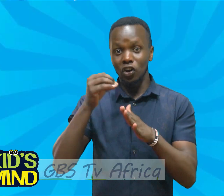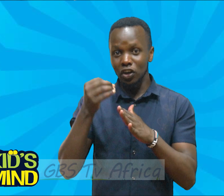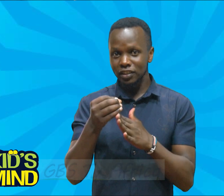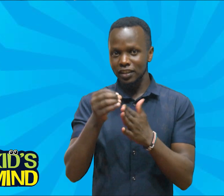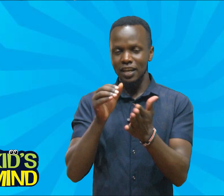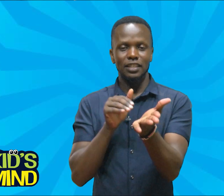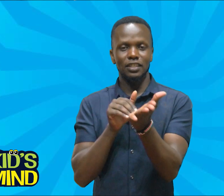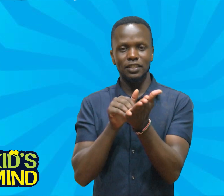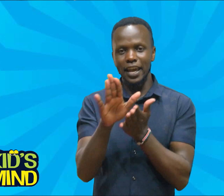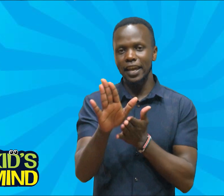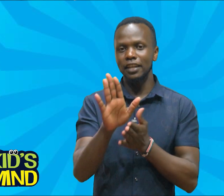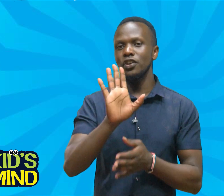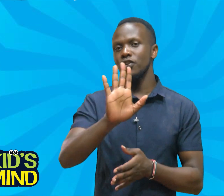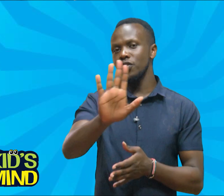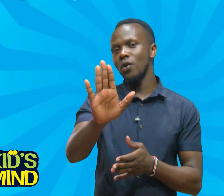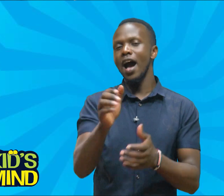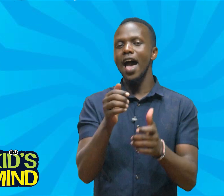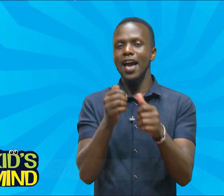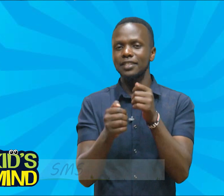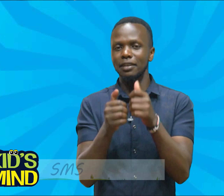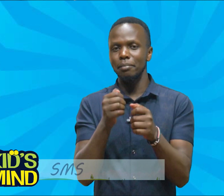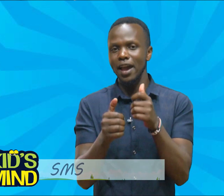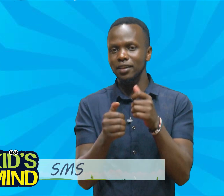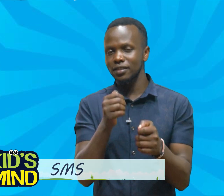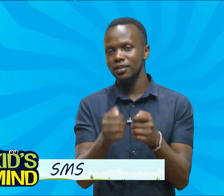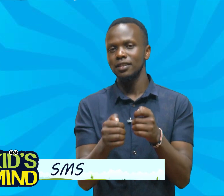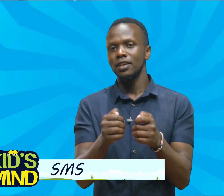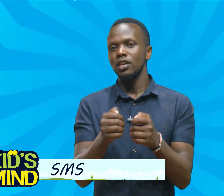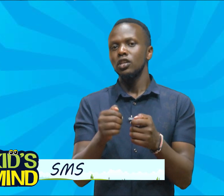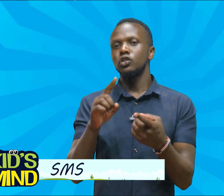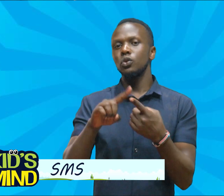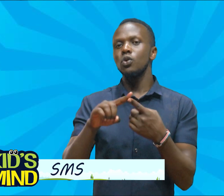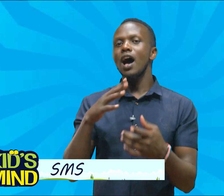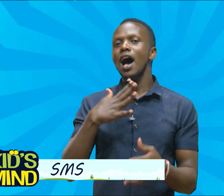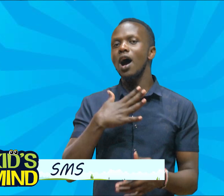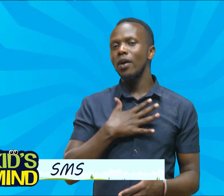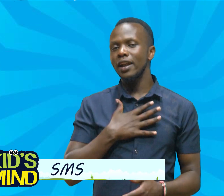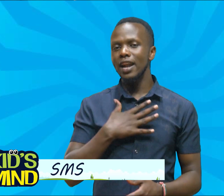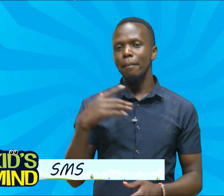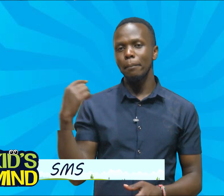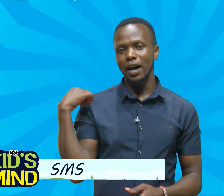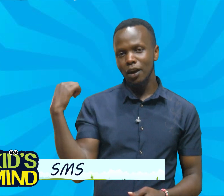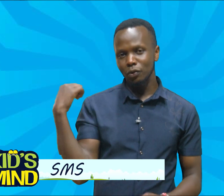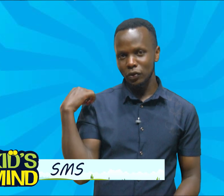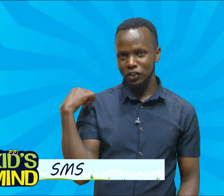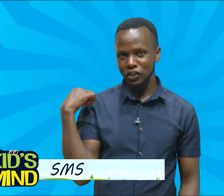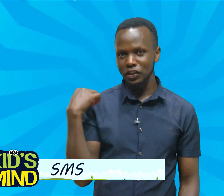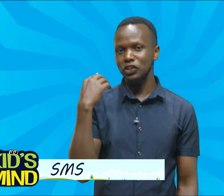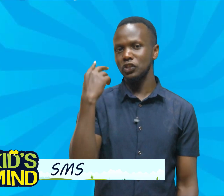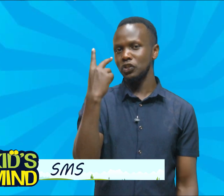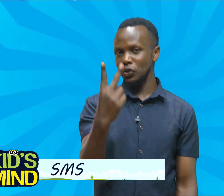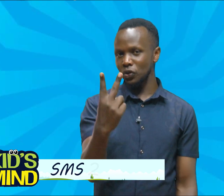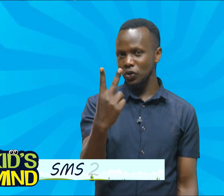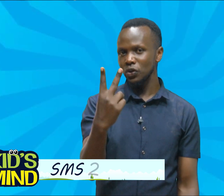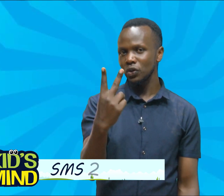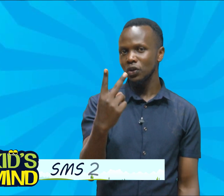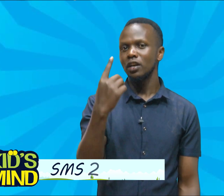or send your SMS to our number, which is